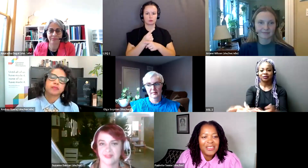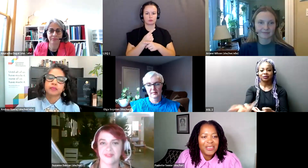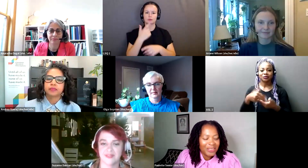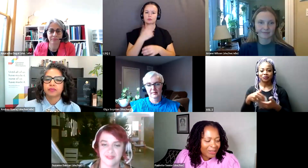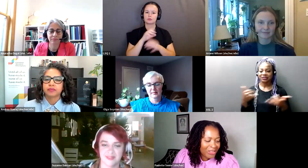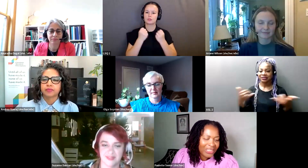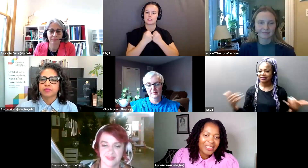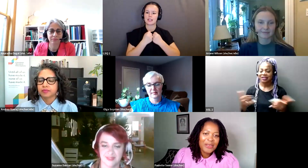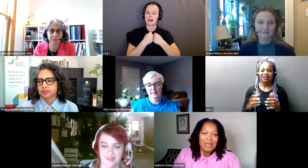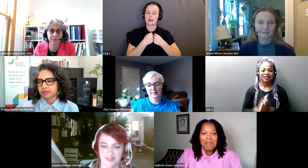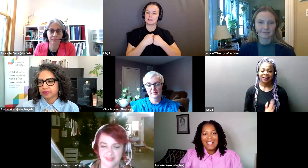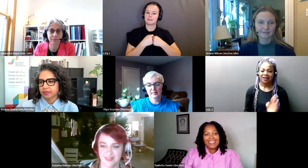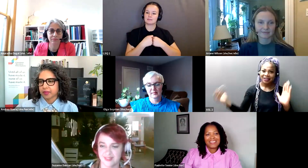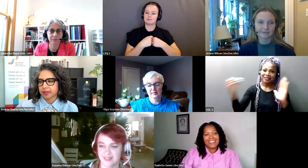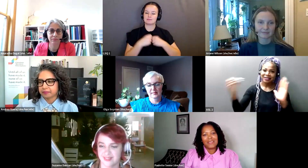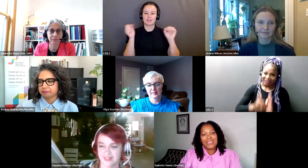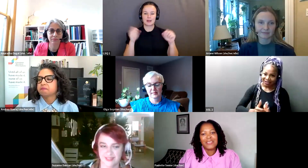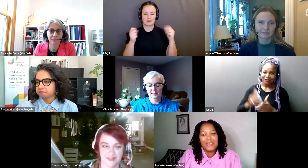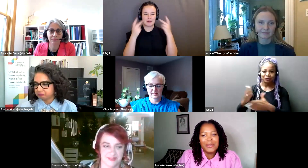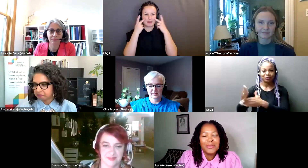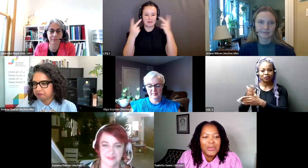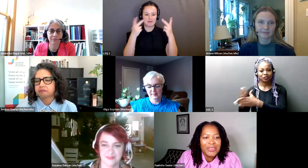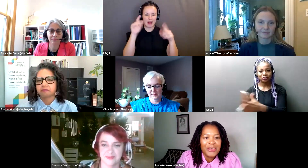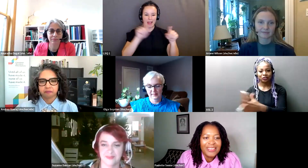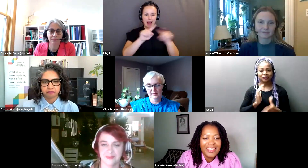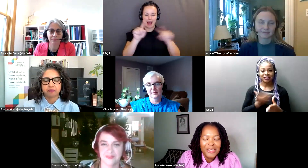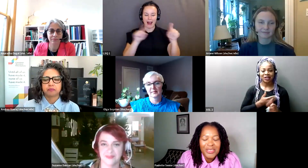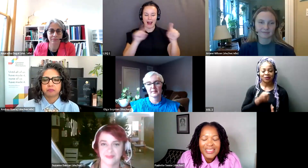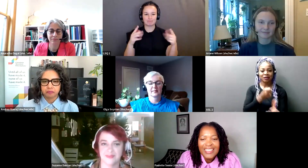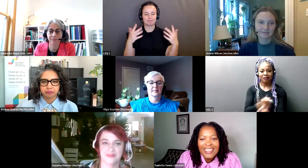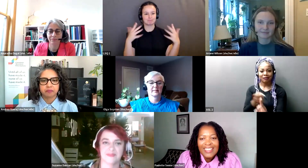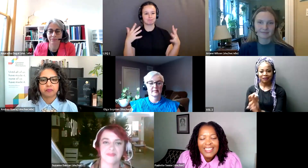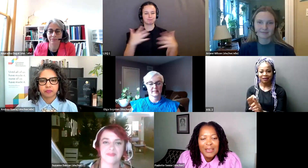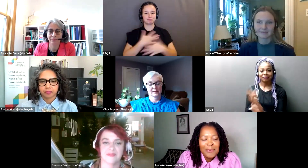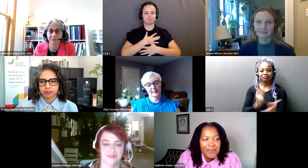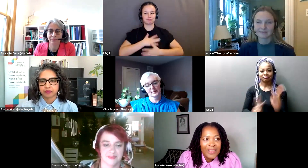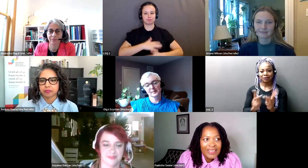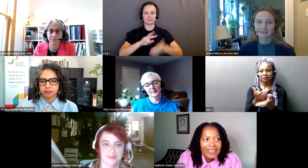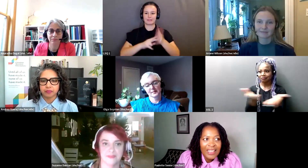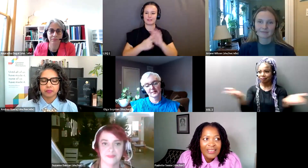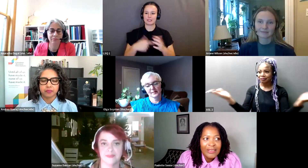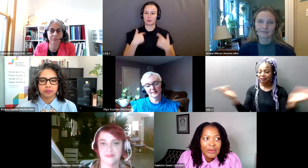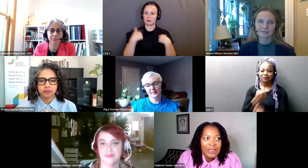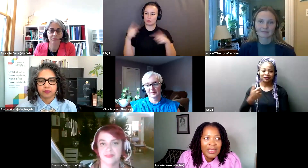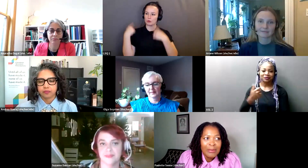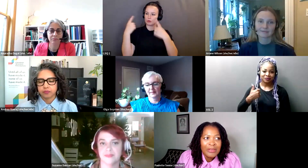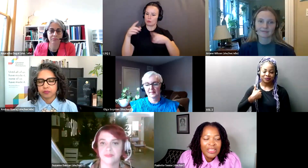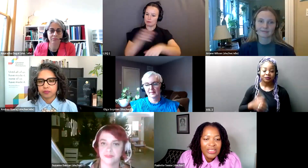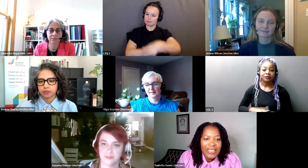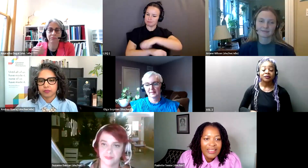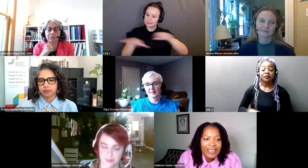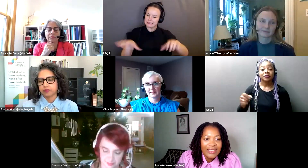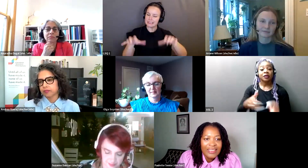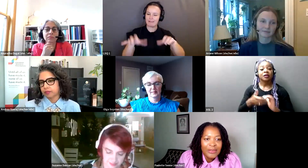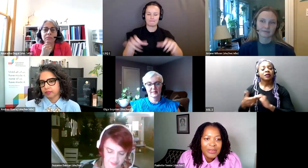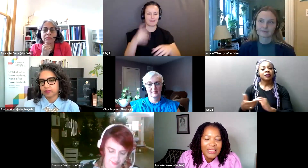Another year of sharing our impacts with you folks across the country. Yeah, so